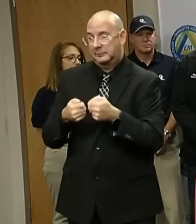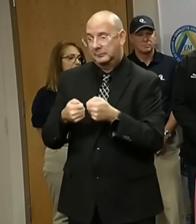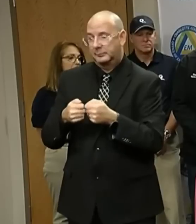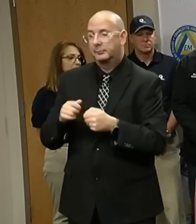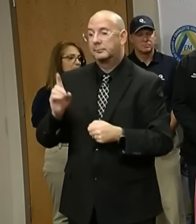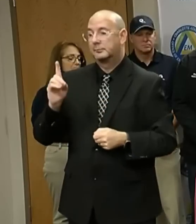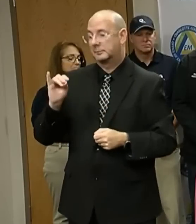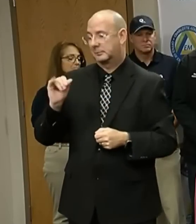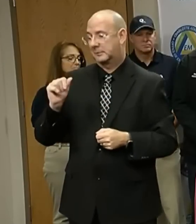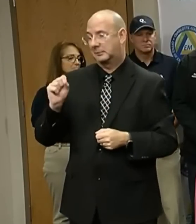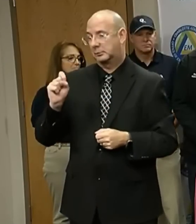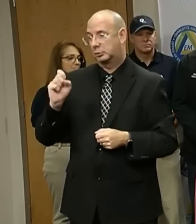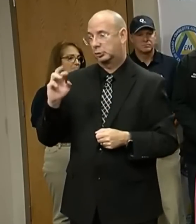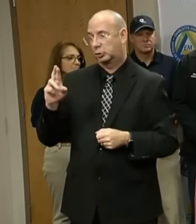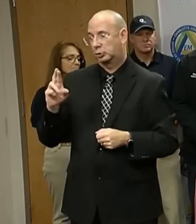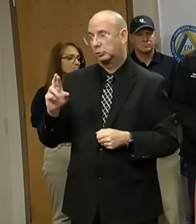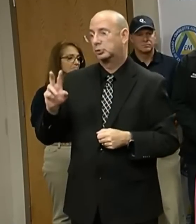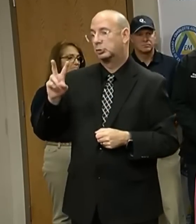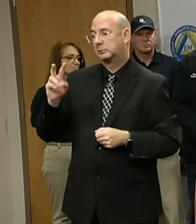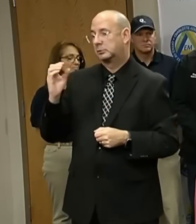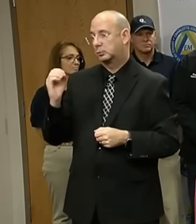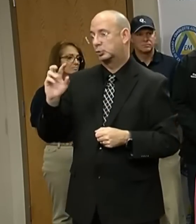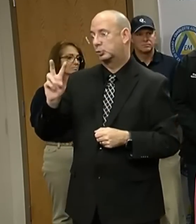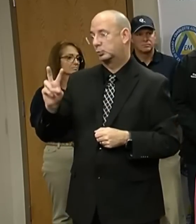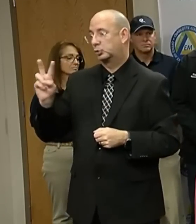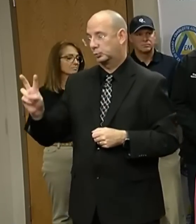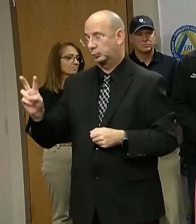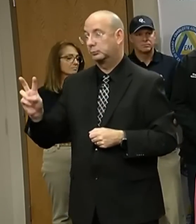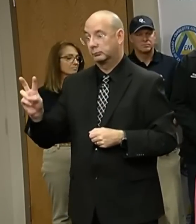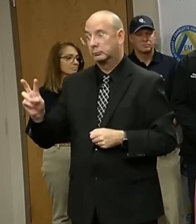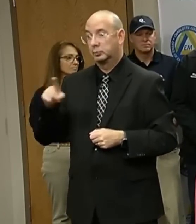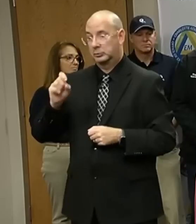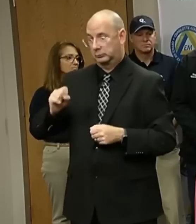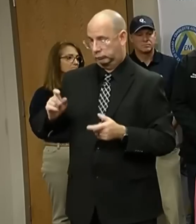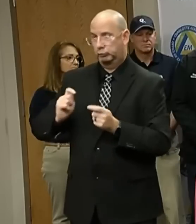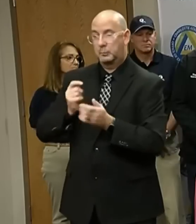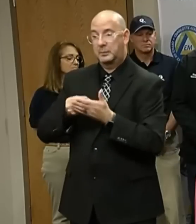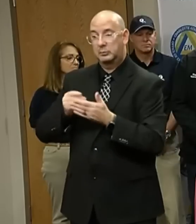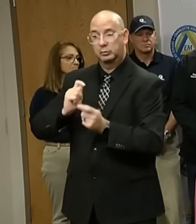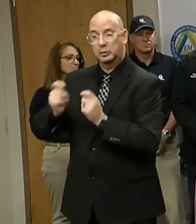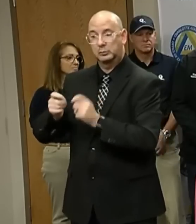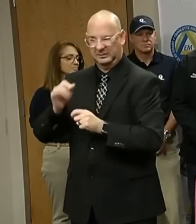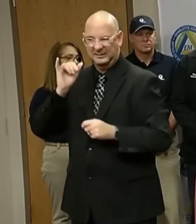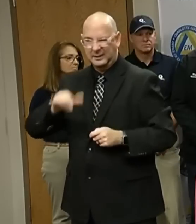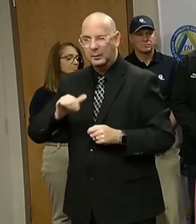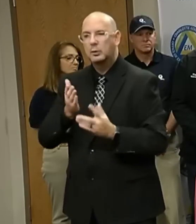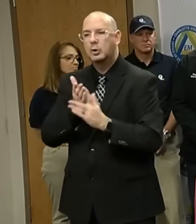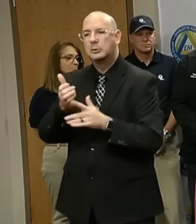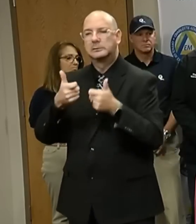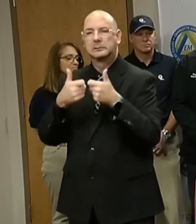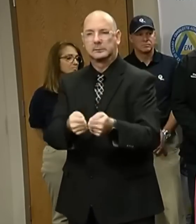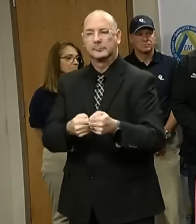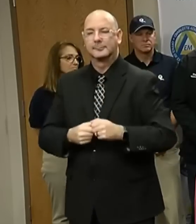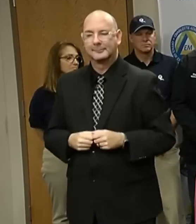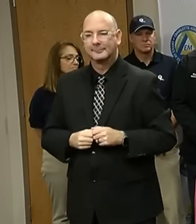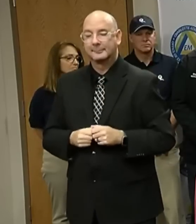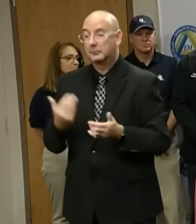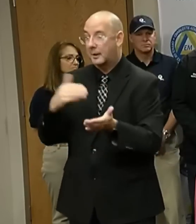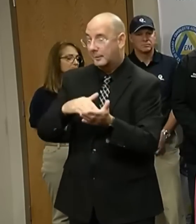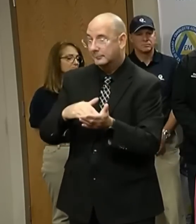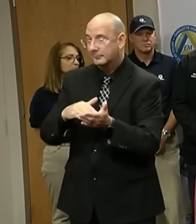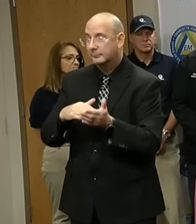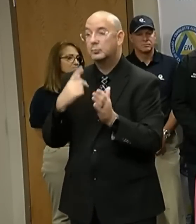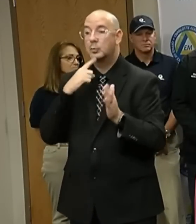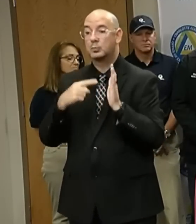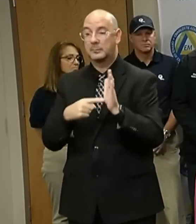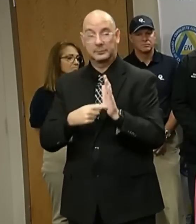go to the same spot, and we'll be able to deploy those resources very quickly. But again, on behalf of the state of Florida, and the governor, myself, all the people, the